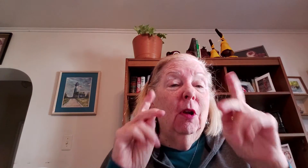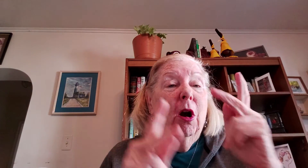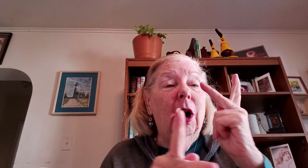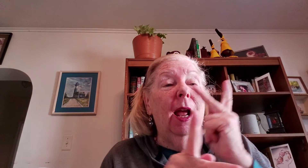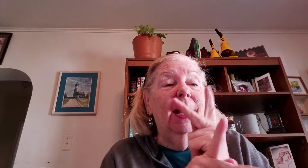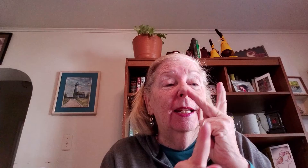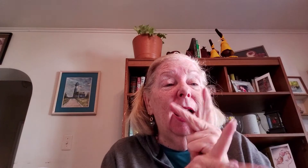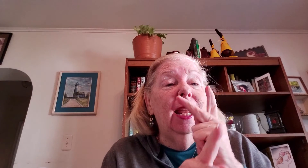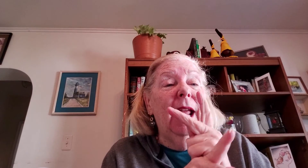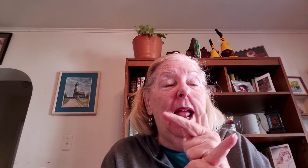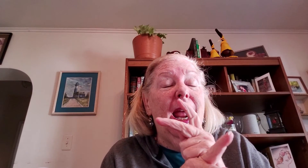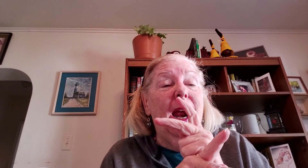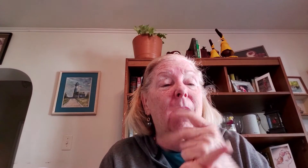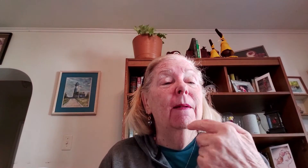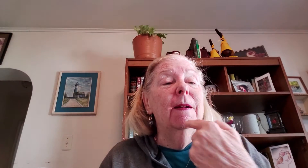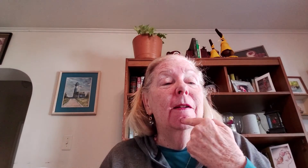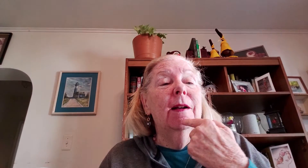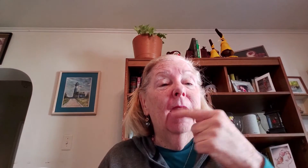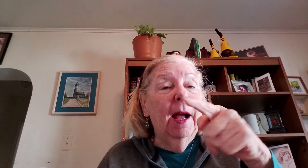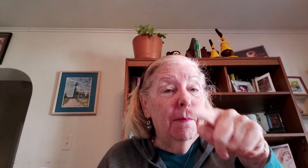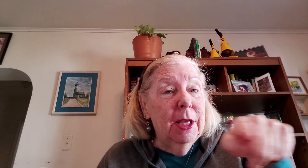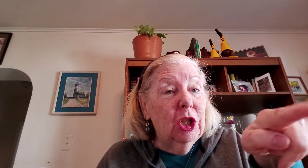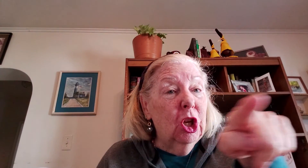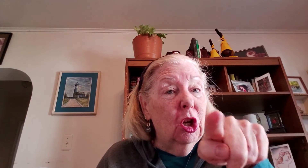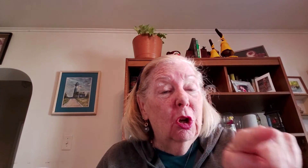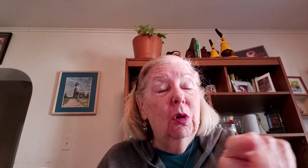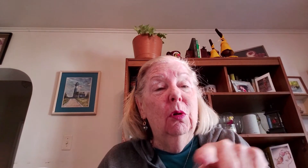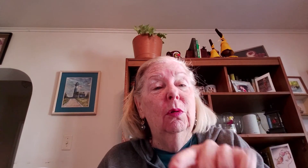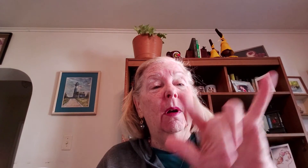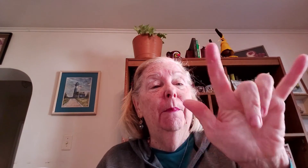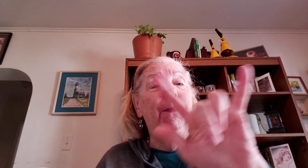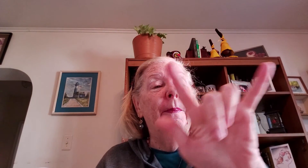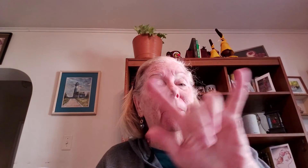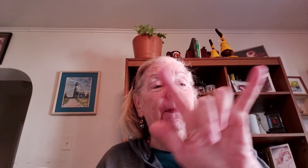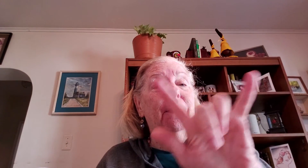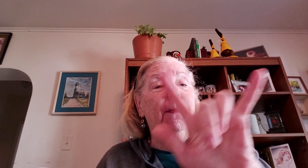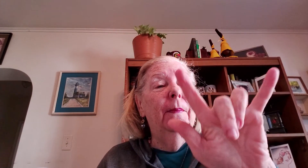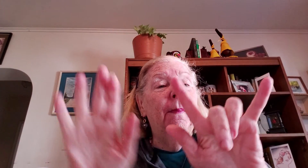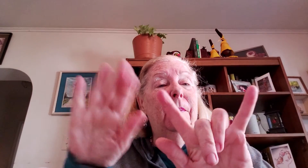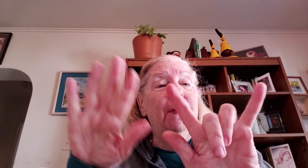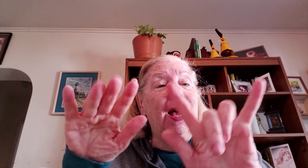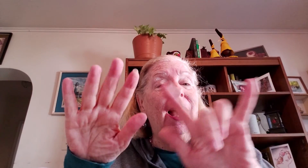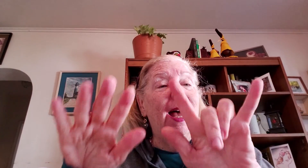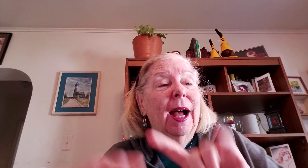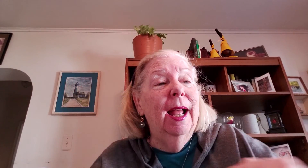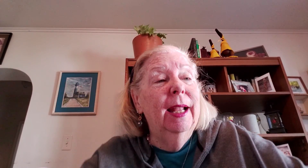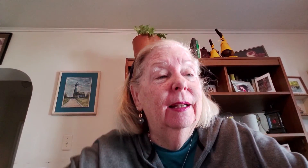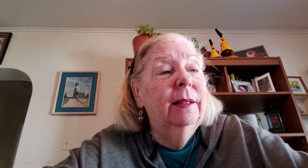All right, take care. I miss you. Bye.